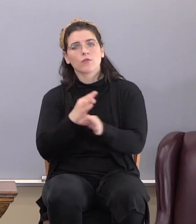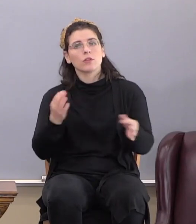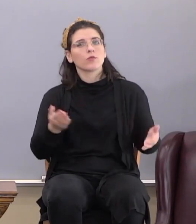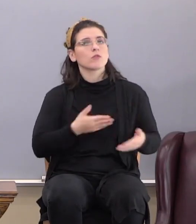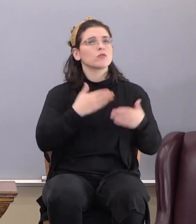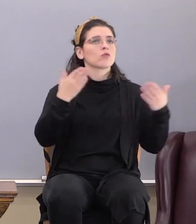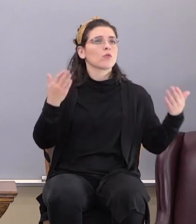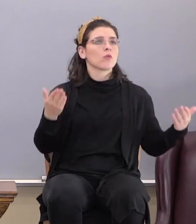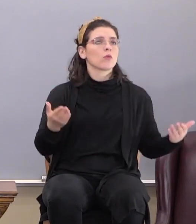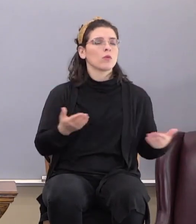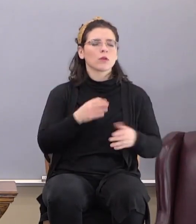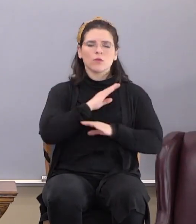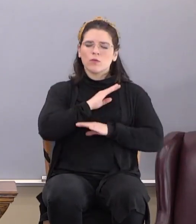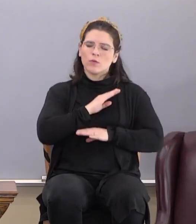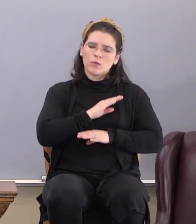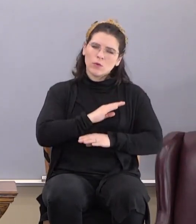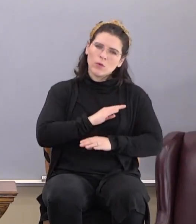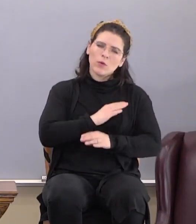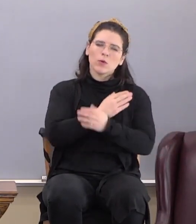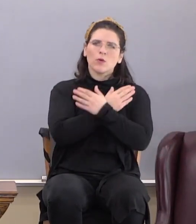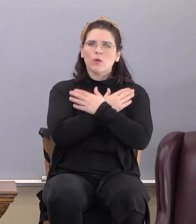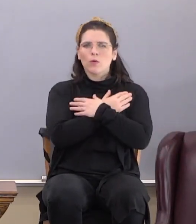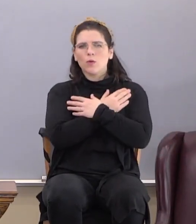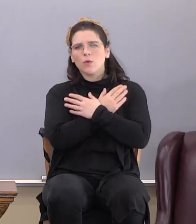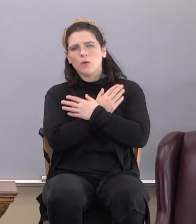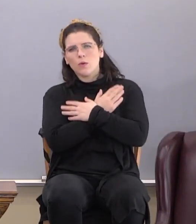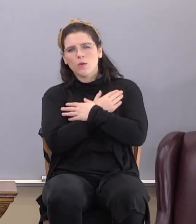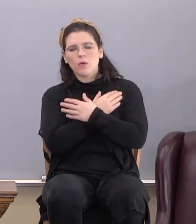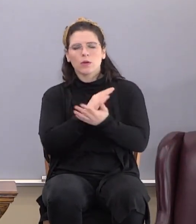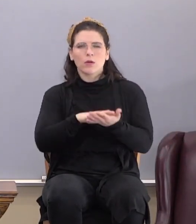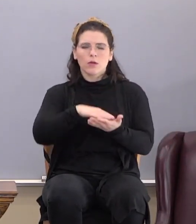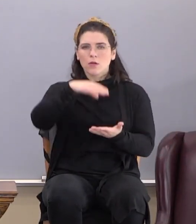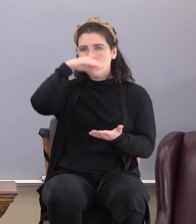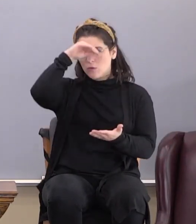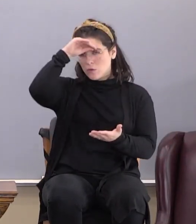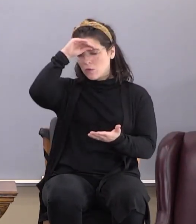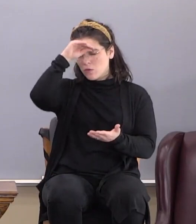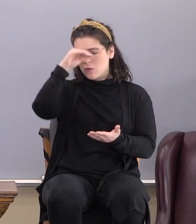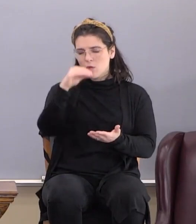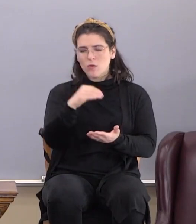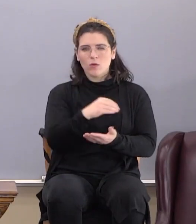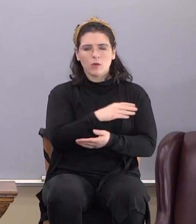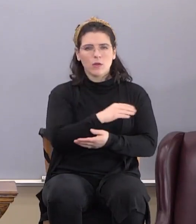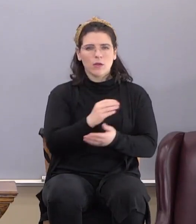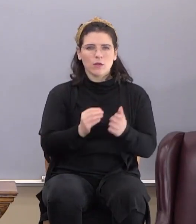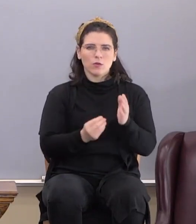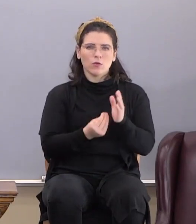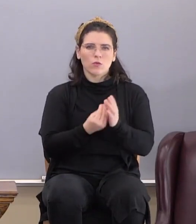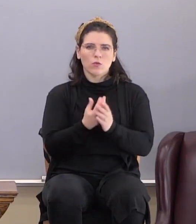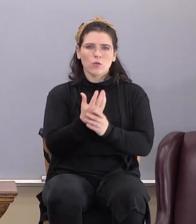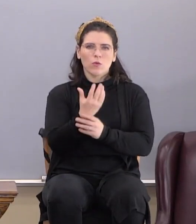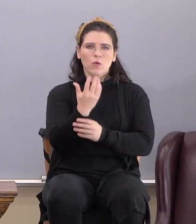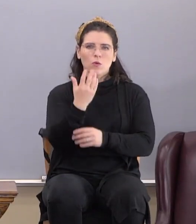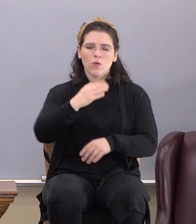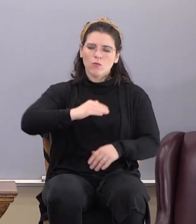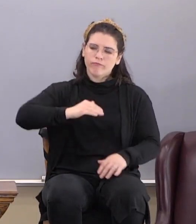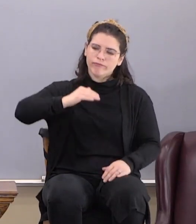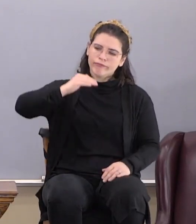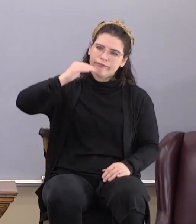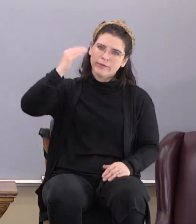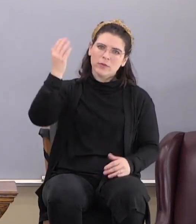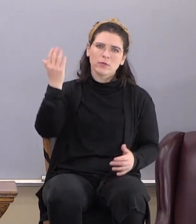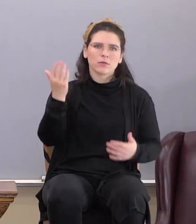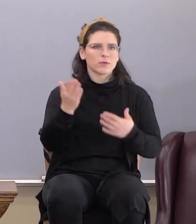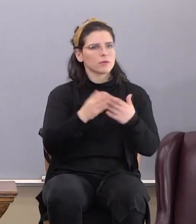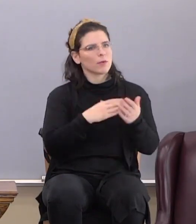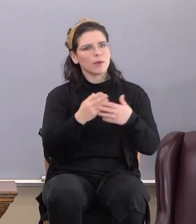free to relax. We are free to learn. We are free to grow. In